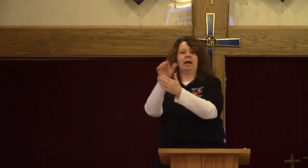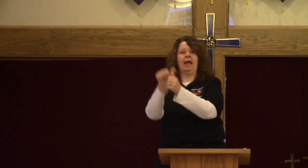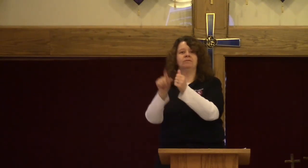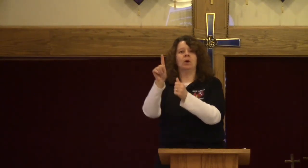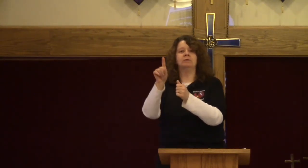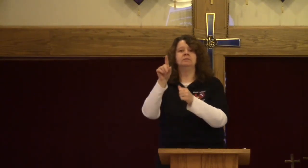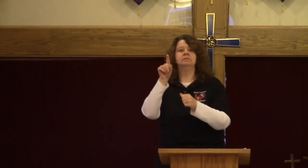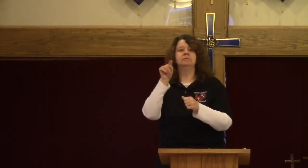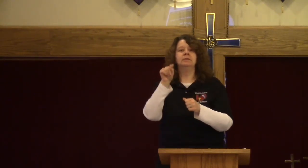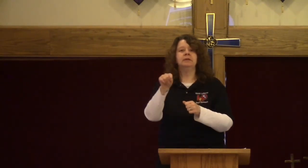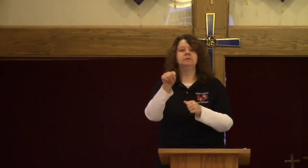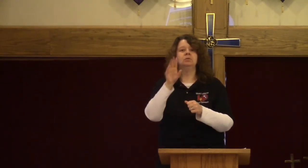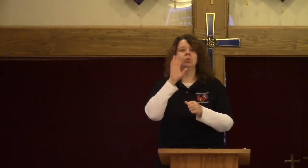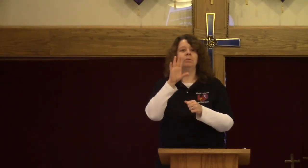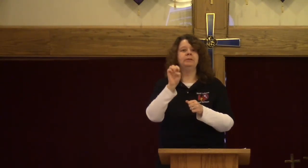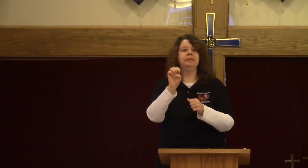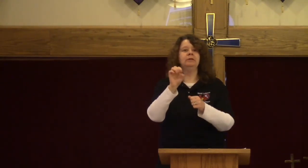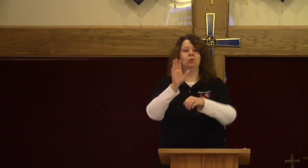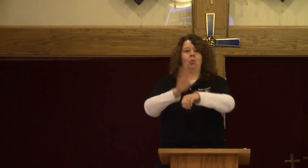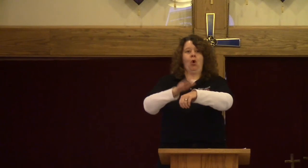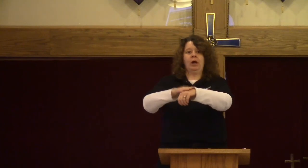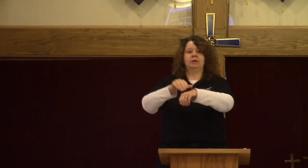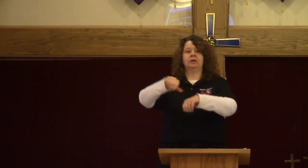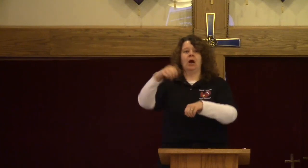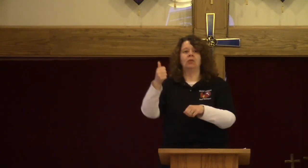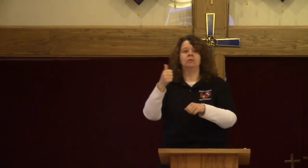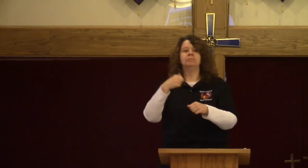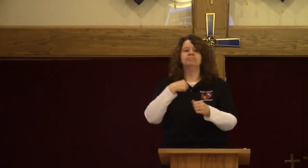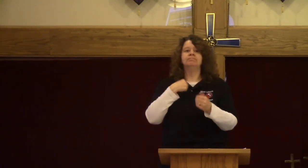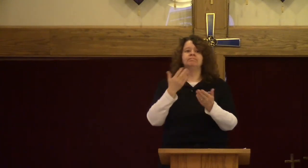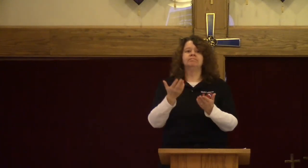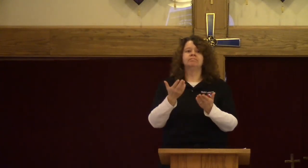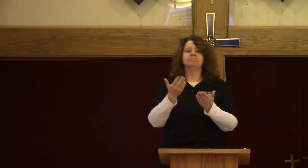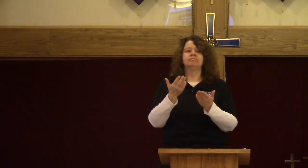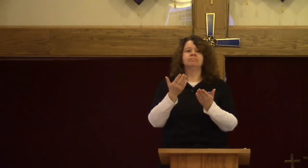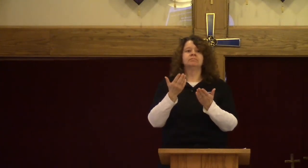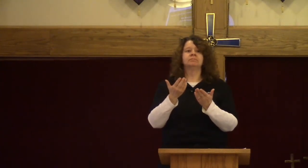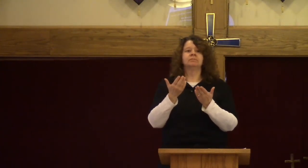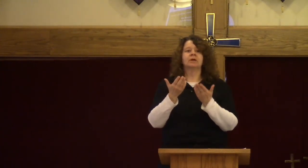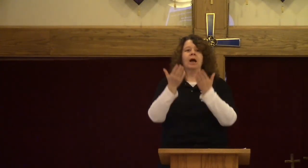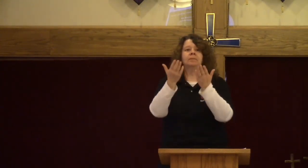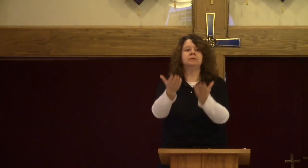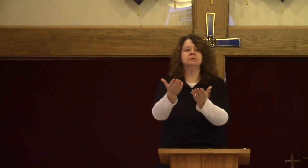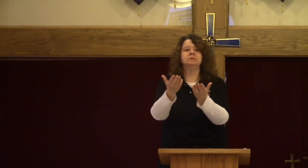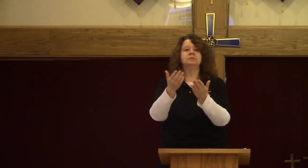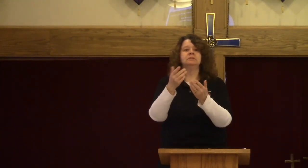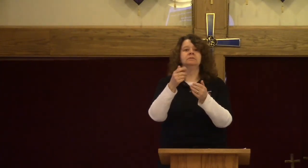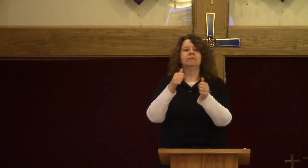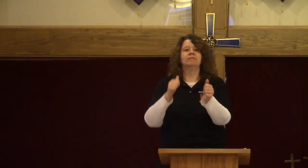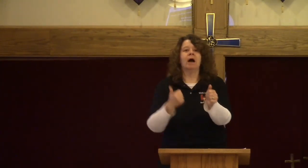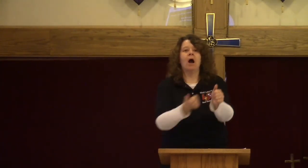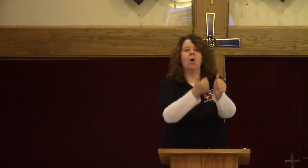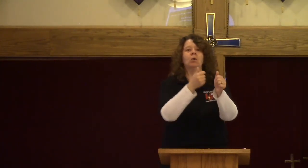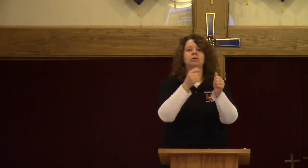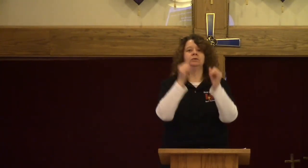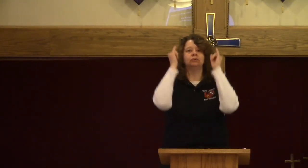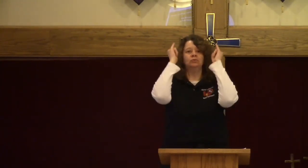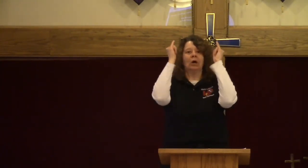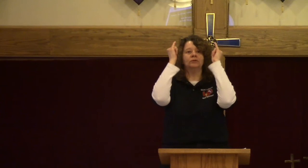in front of everyone. This will be a warning to others. For I command you to follow these